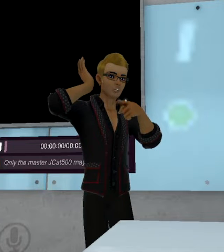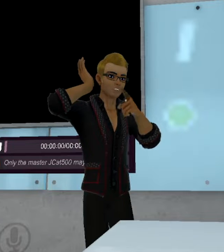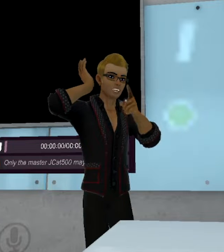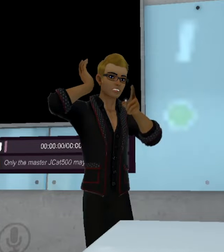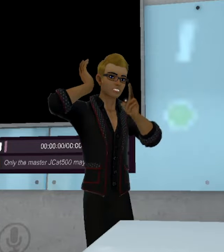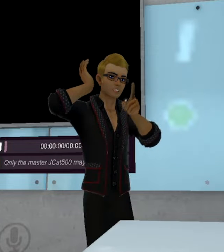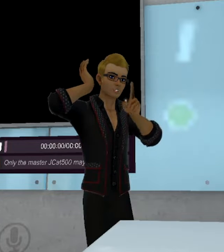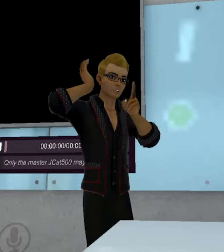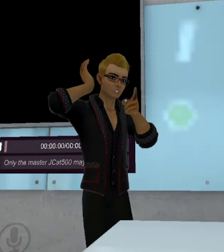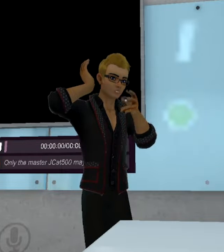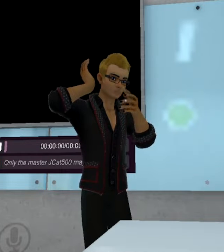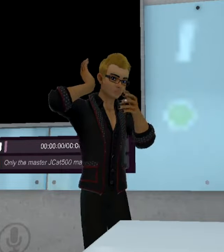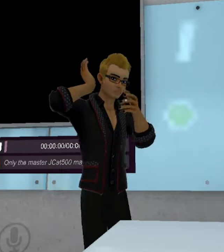we've had to